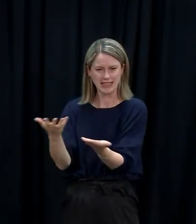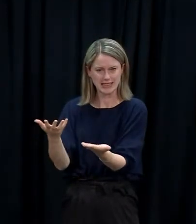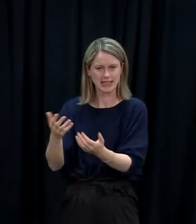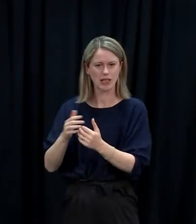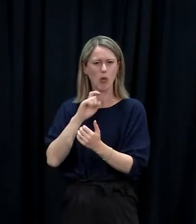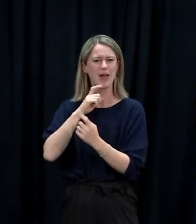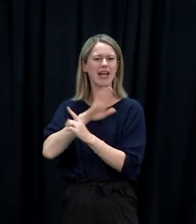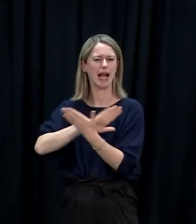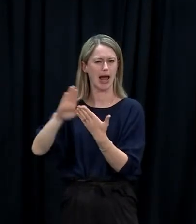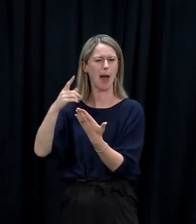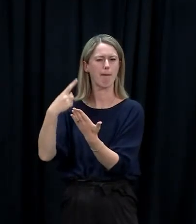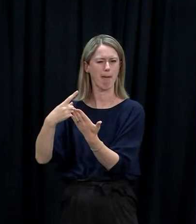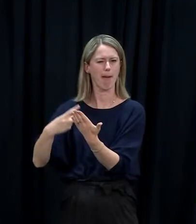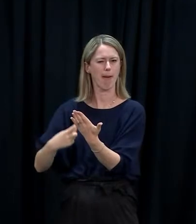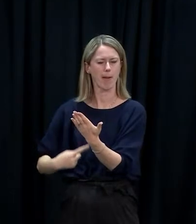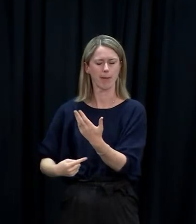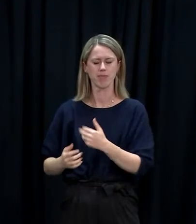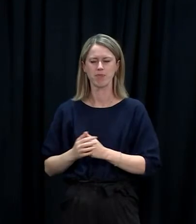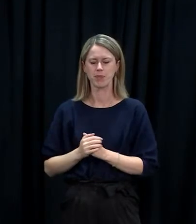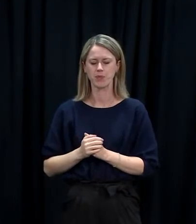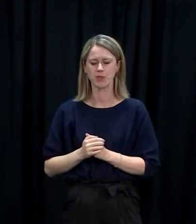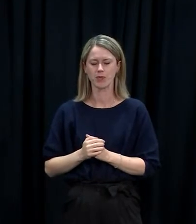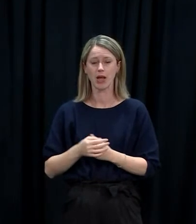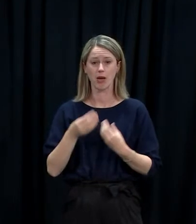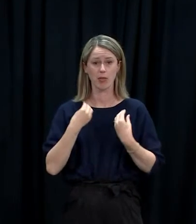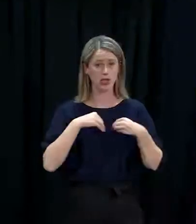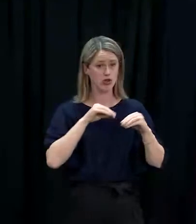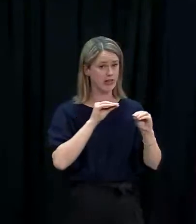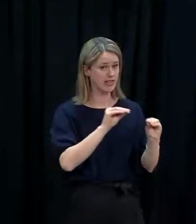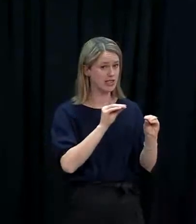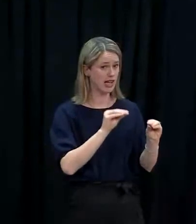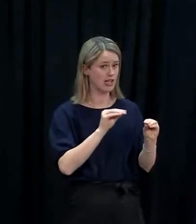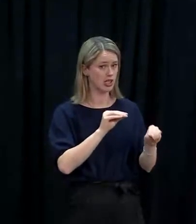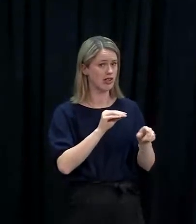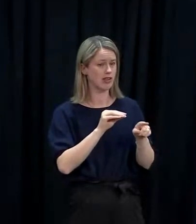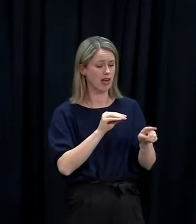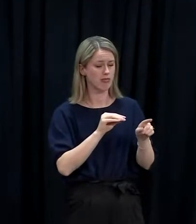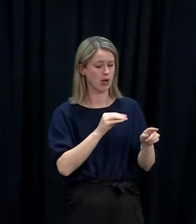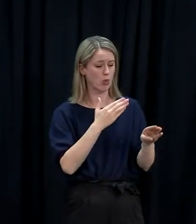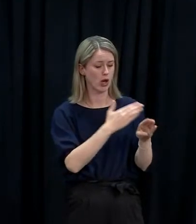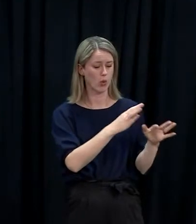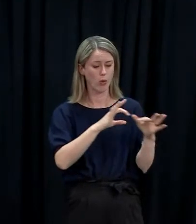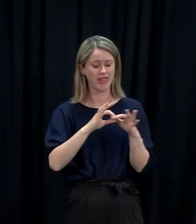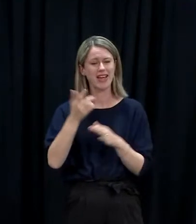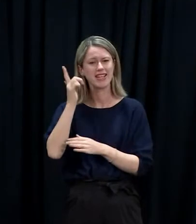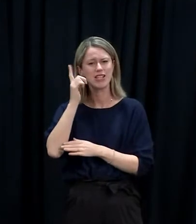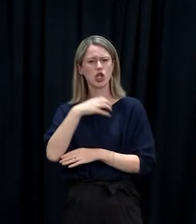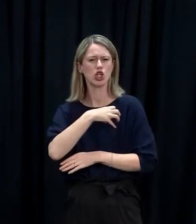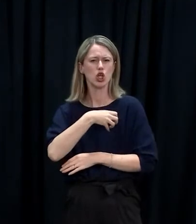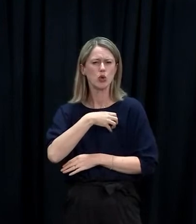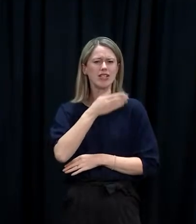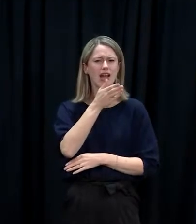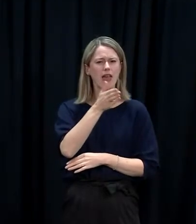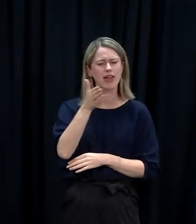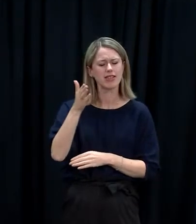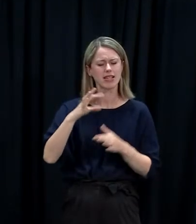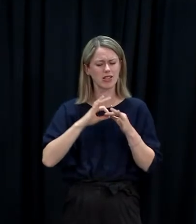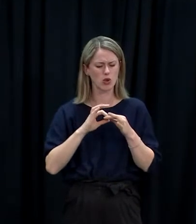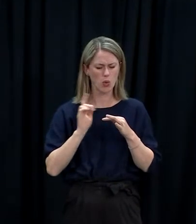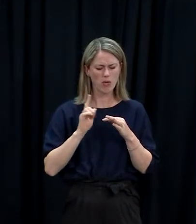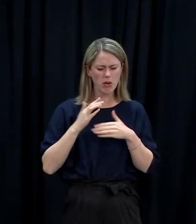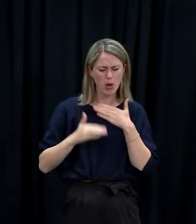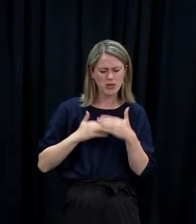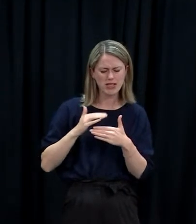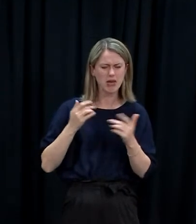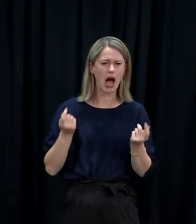make sure that we're very clear about that. The Ministry of Education have also been working with the teacher unions and others around the processes that should be